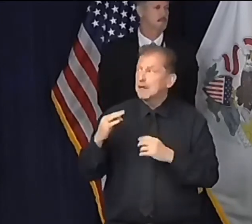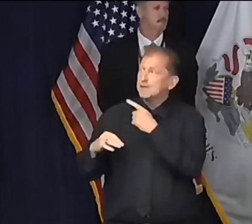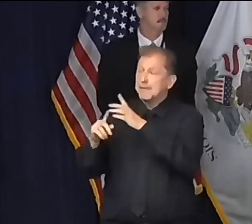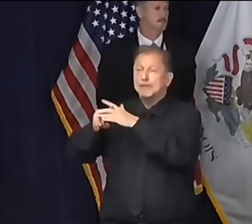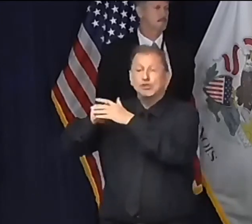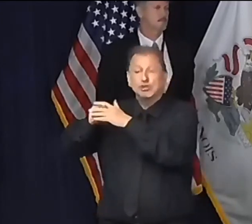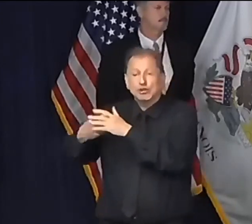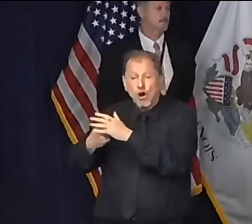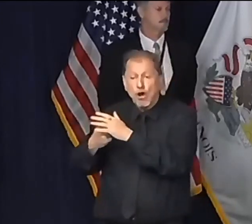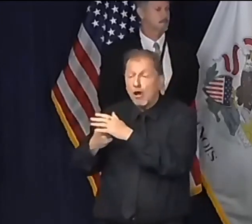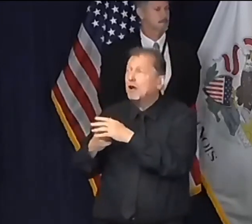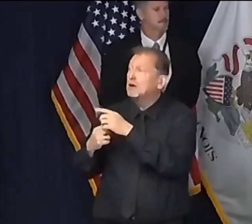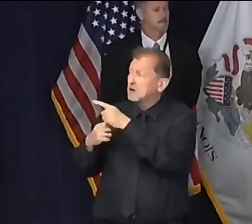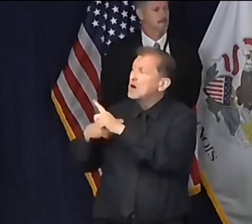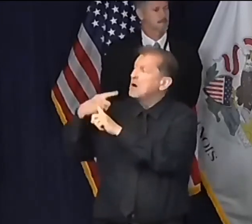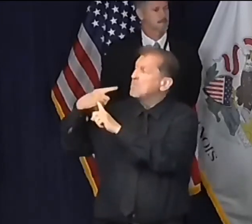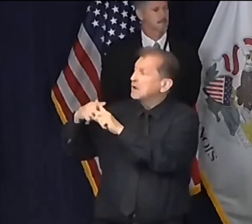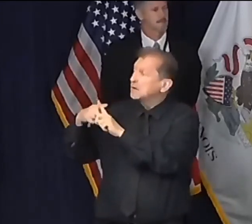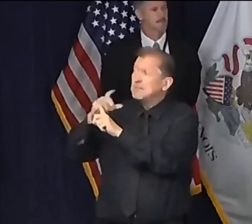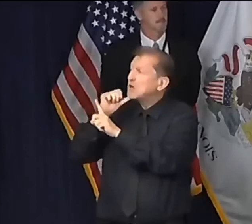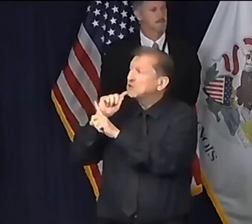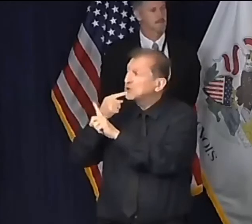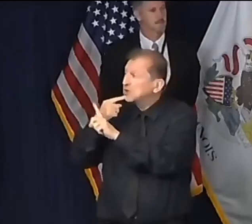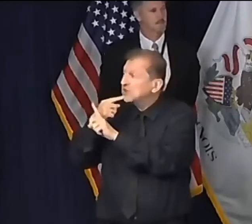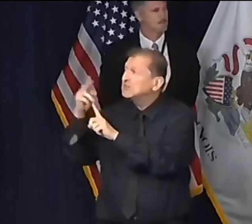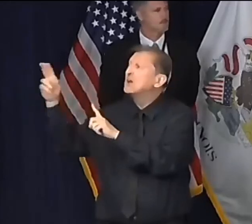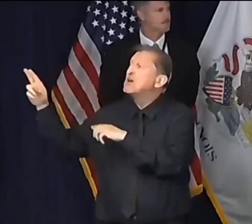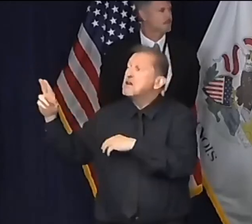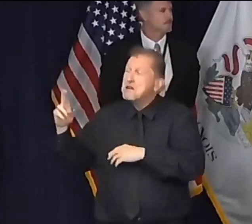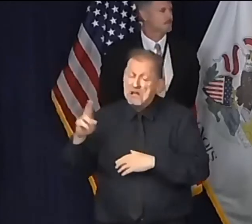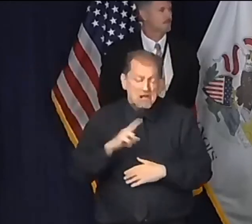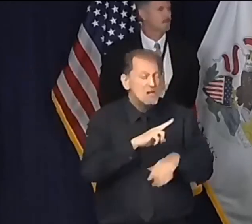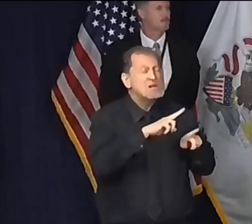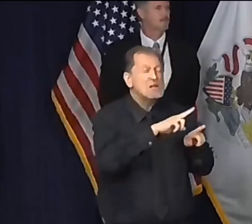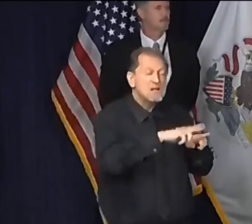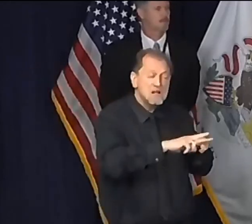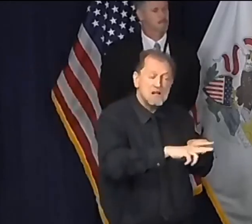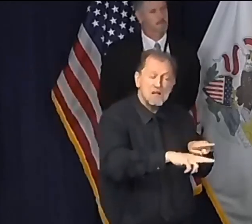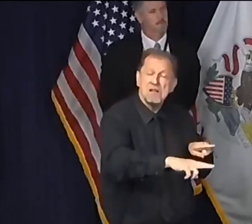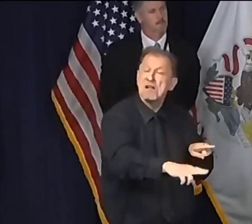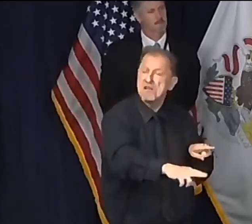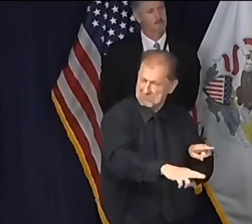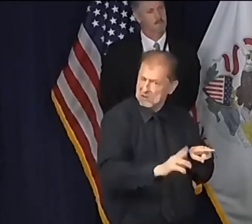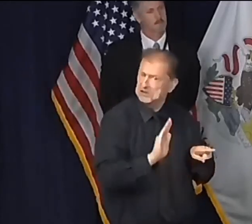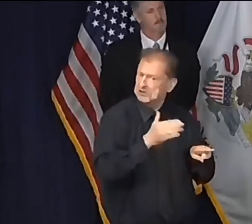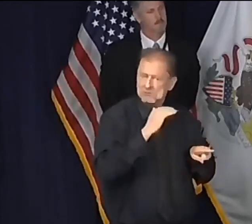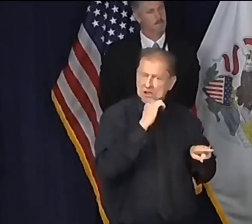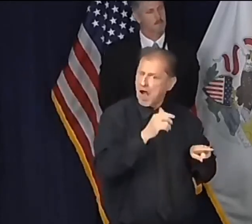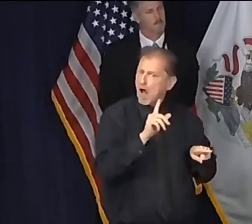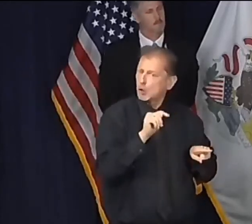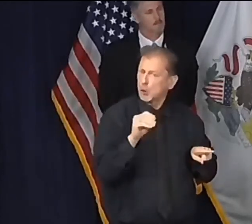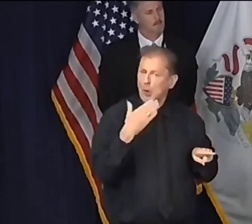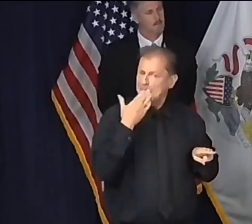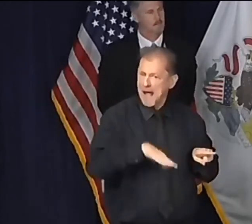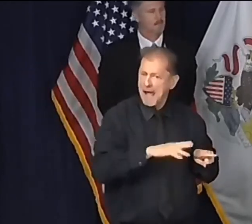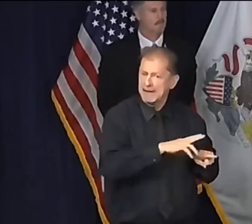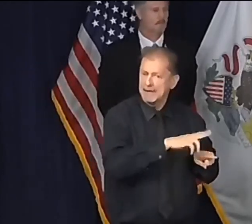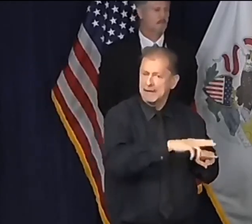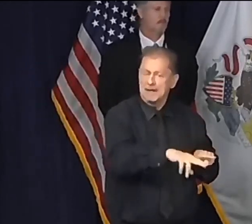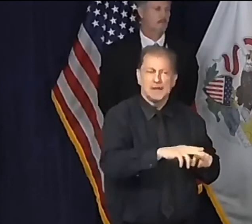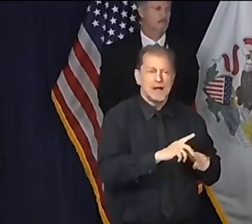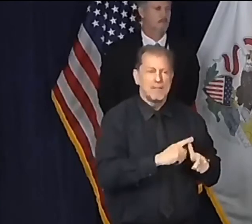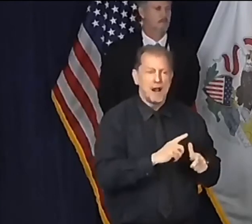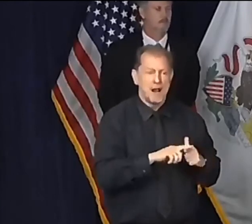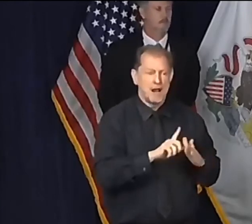they're COVID positive, but hopefully at a low level, low acuity. Right? And unfortunately, some of them will increase